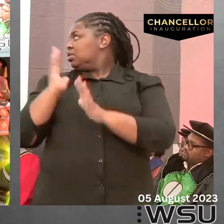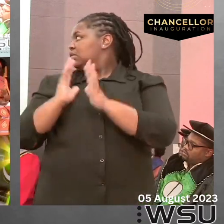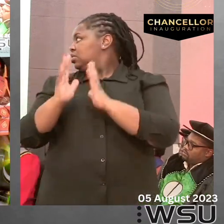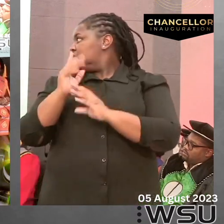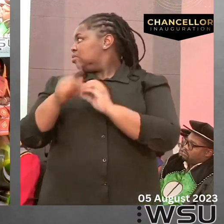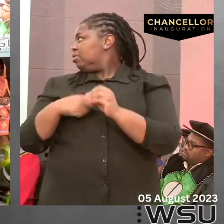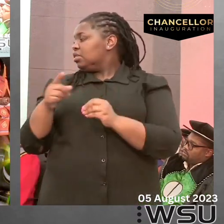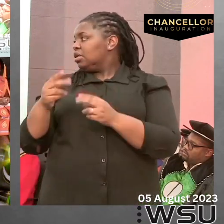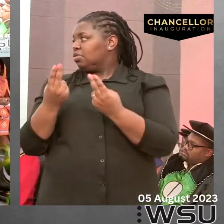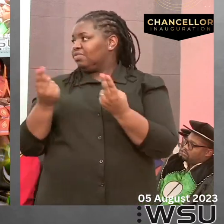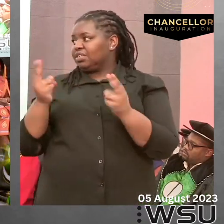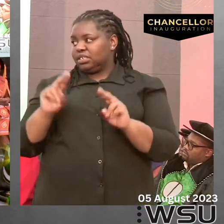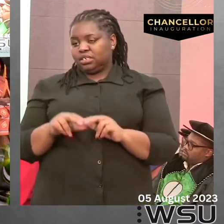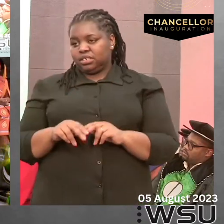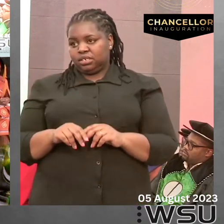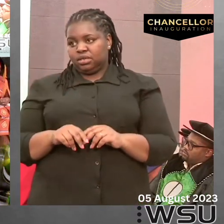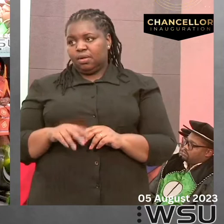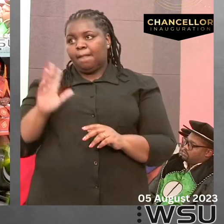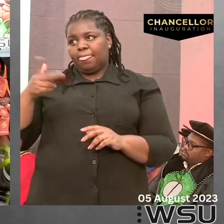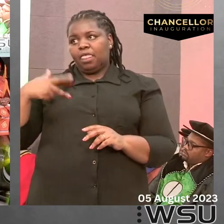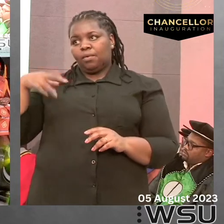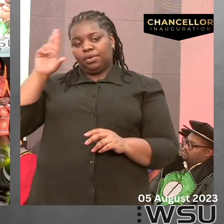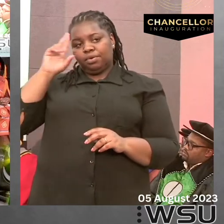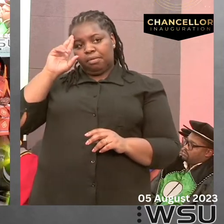university, we'll remember it.